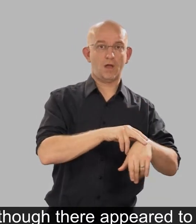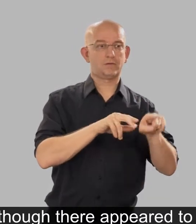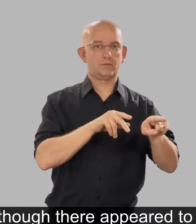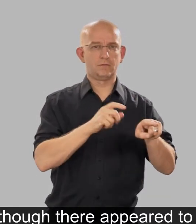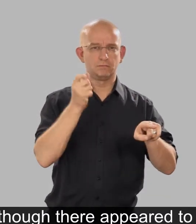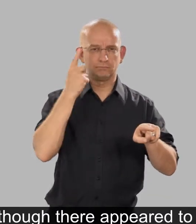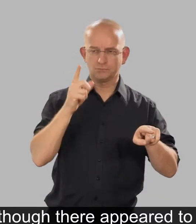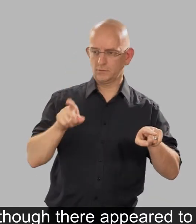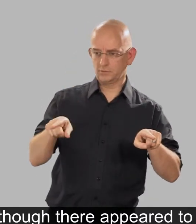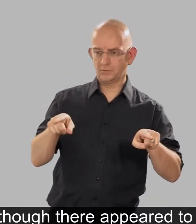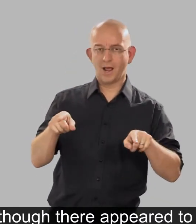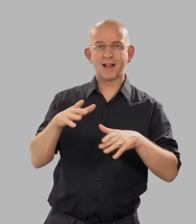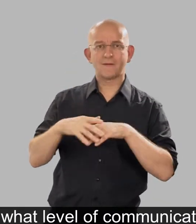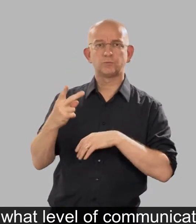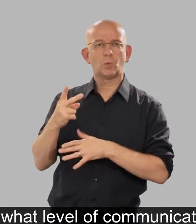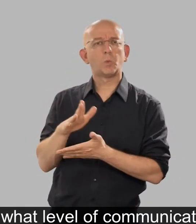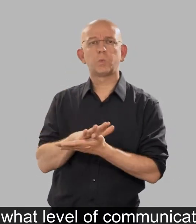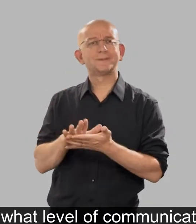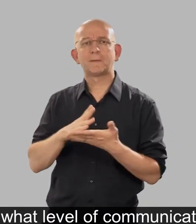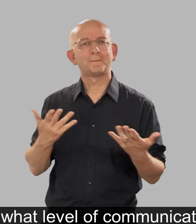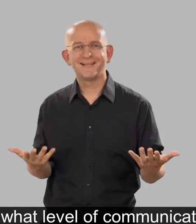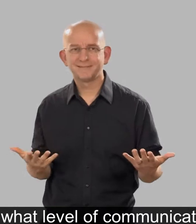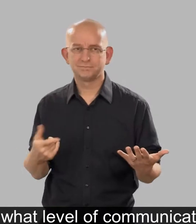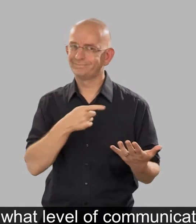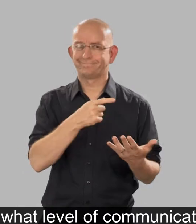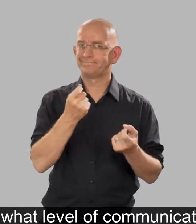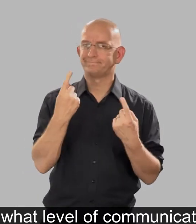of communication this would enable.